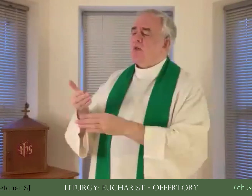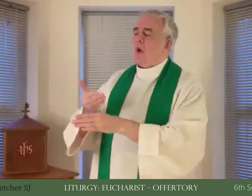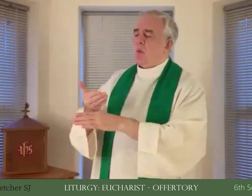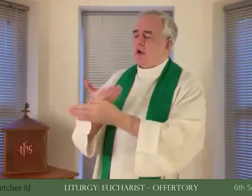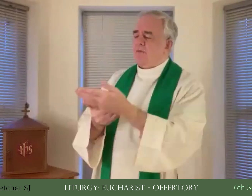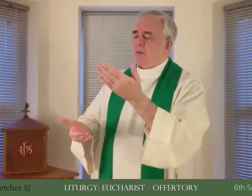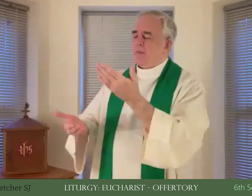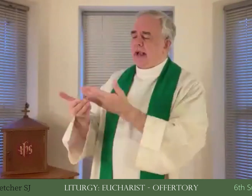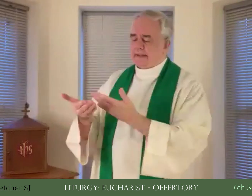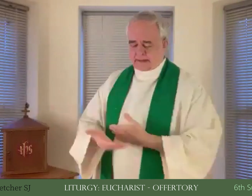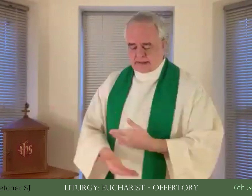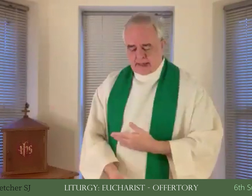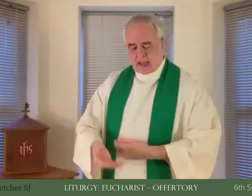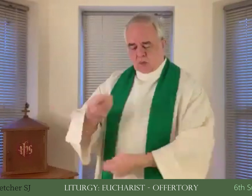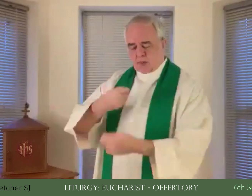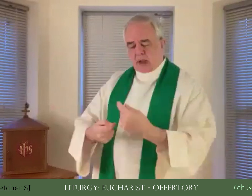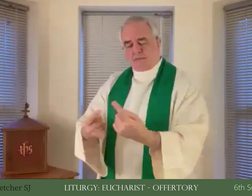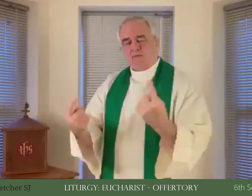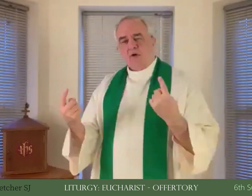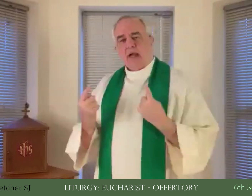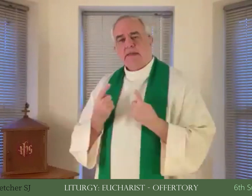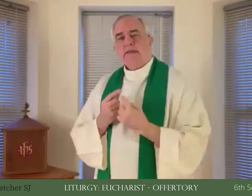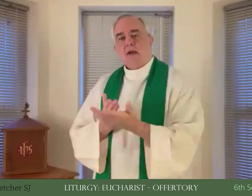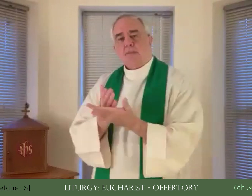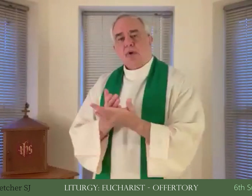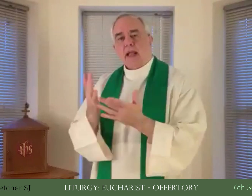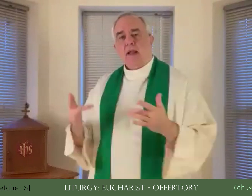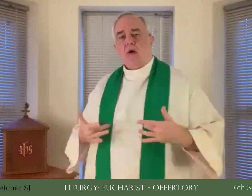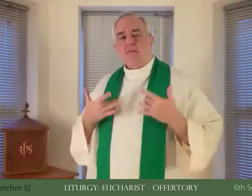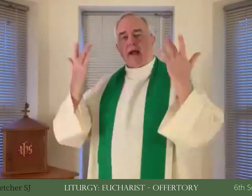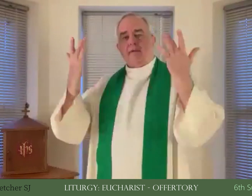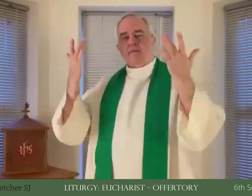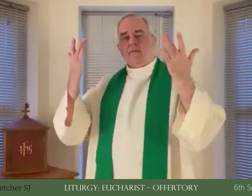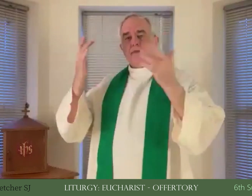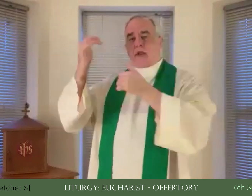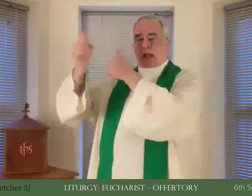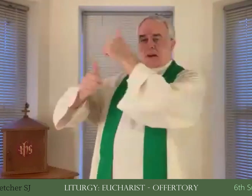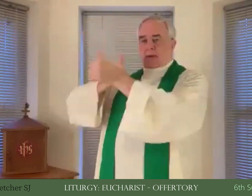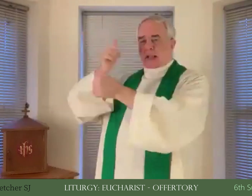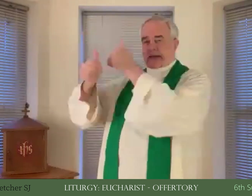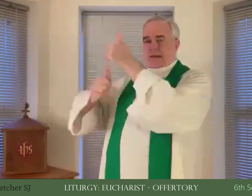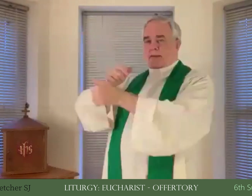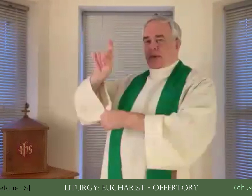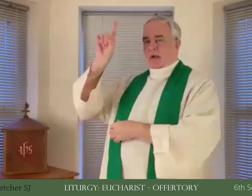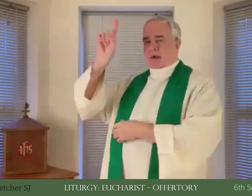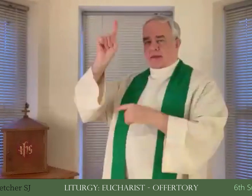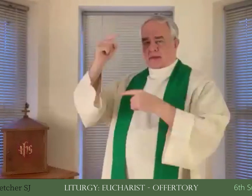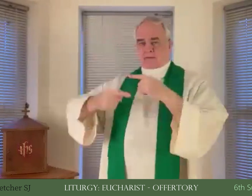or work of human hands, it will become for us the bread of life. Blessed be God